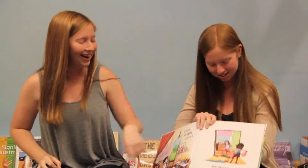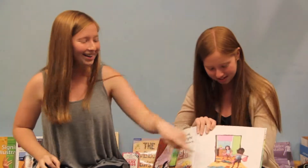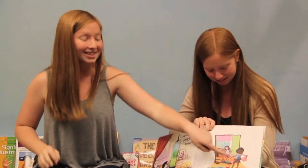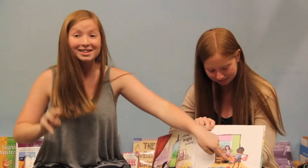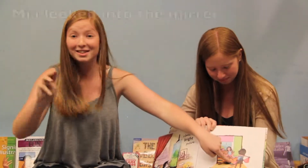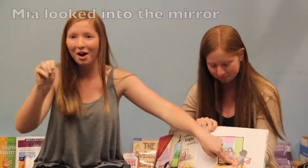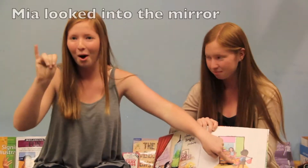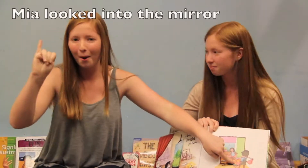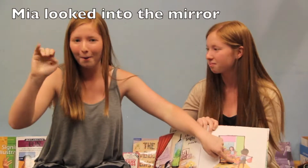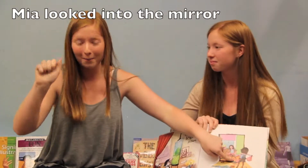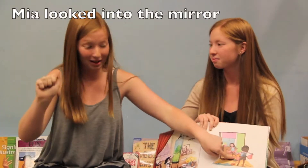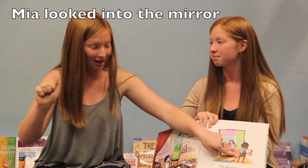glasses